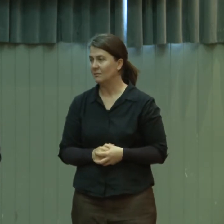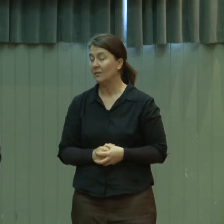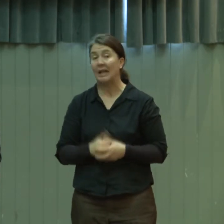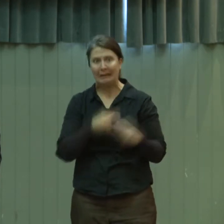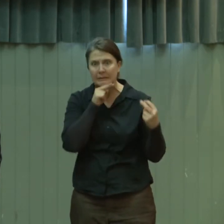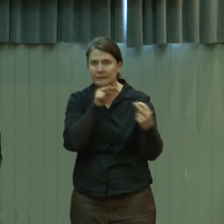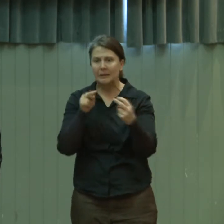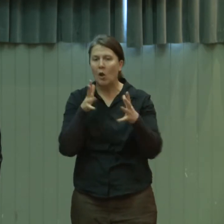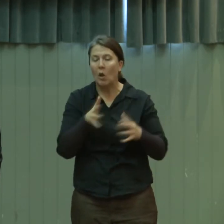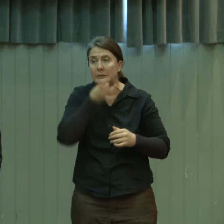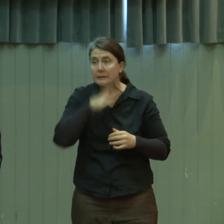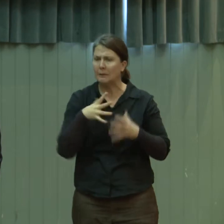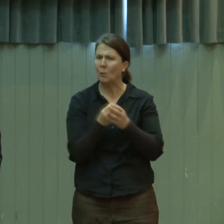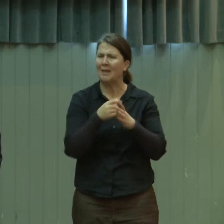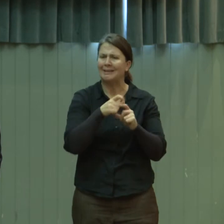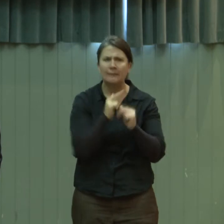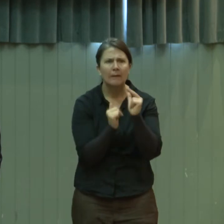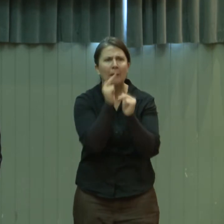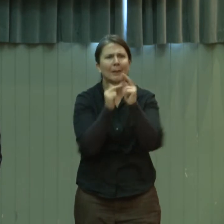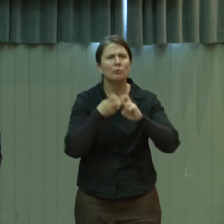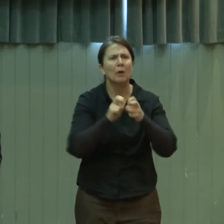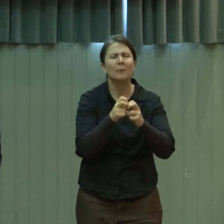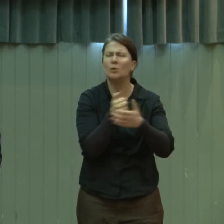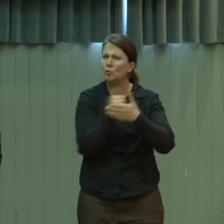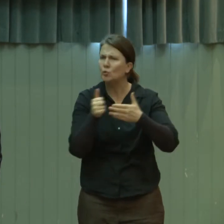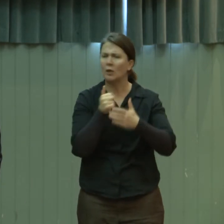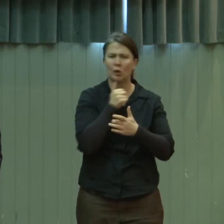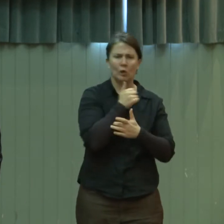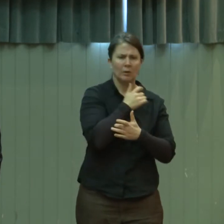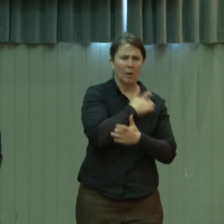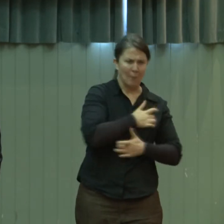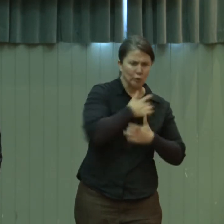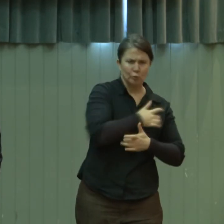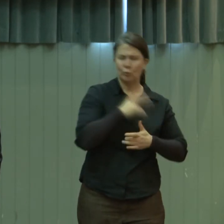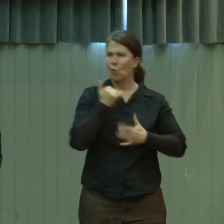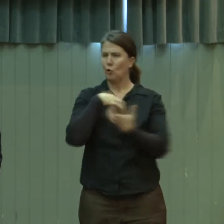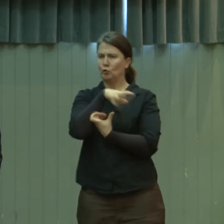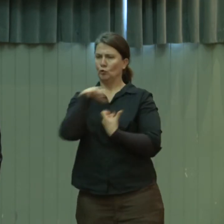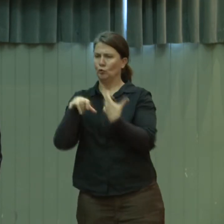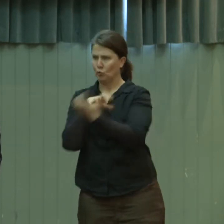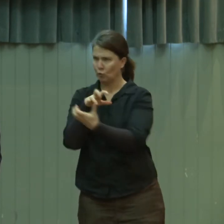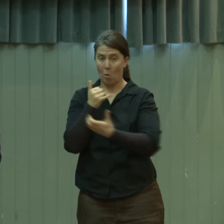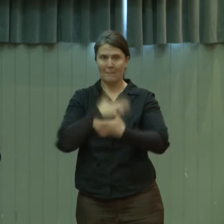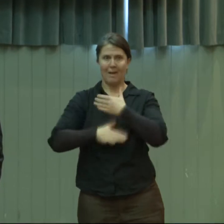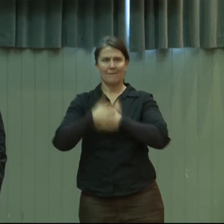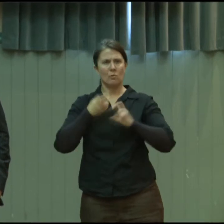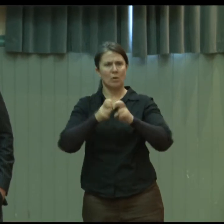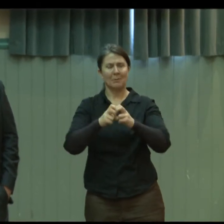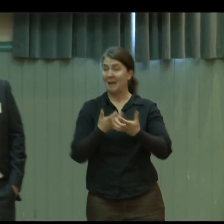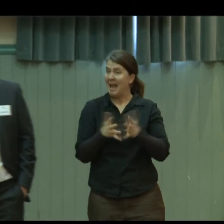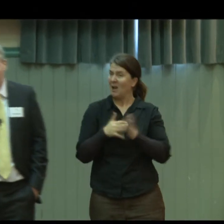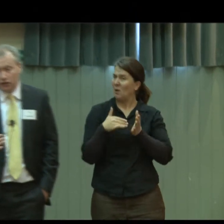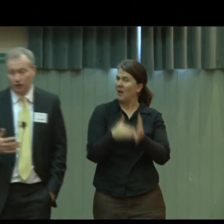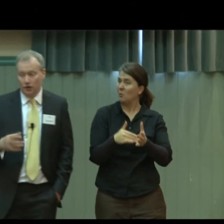We see a lot of kids with significant developmental problems, particularly social and emotional development and behaviour problems. What are we doing to help? We